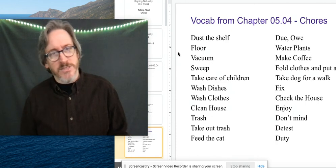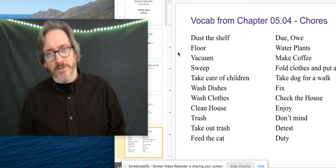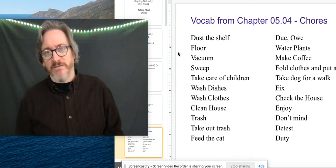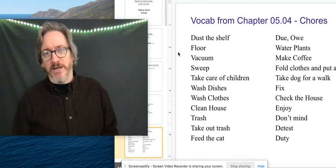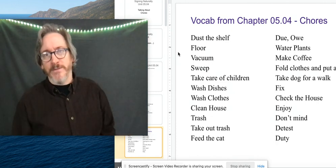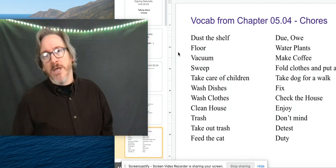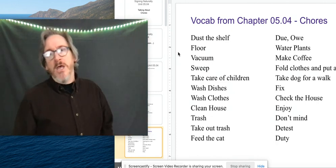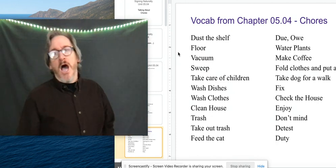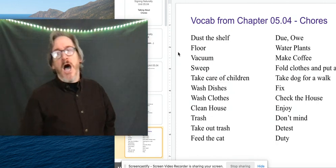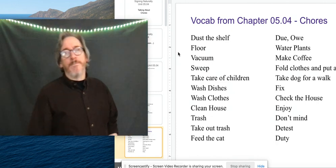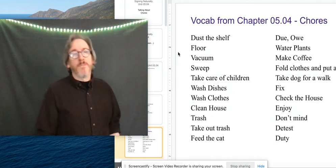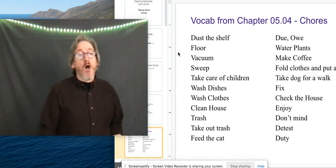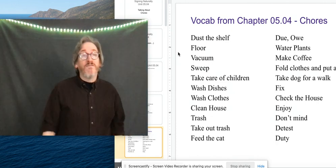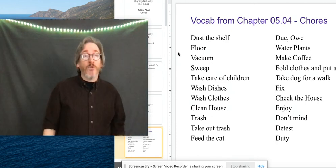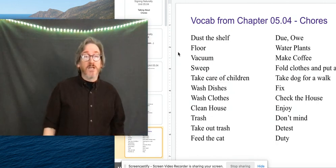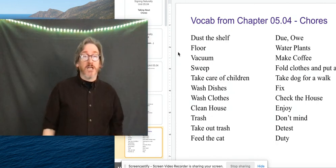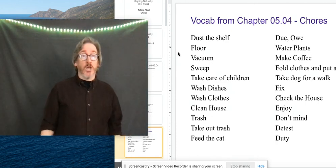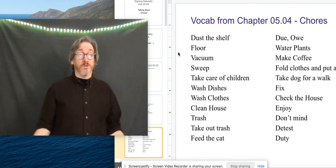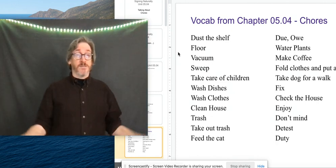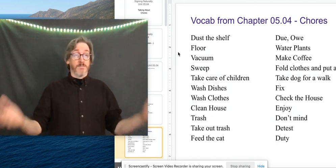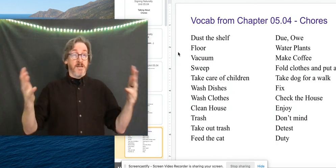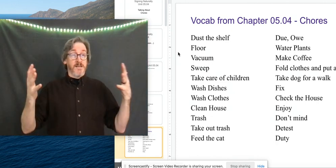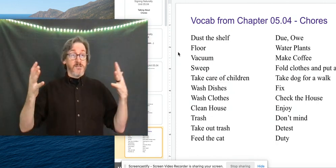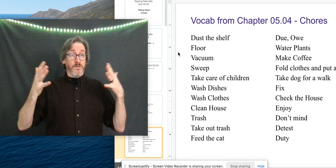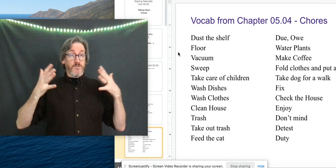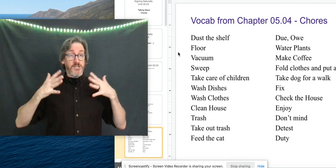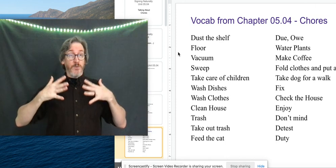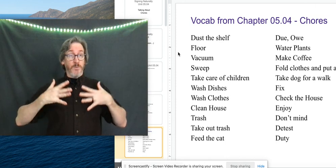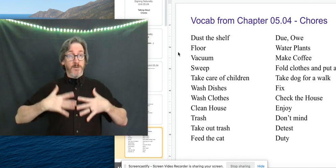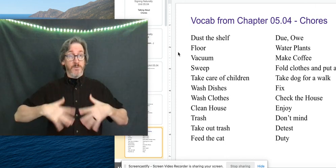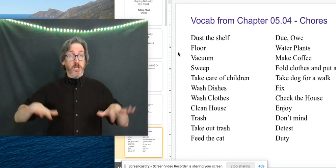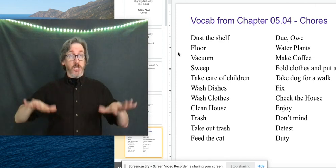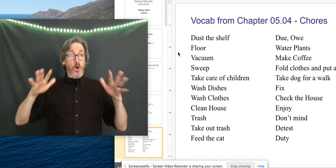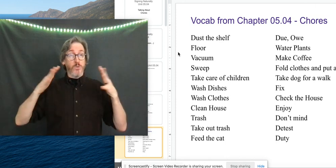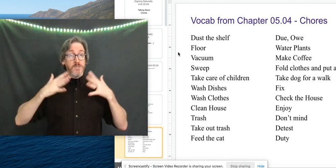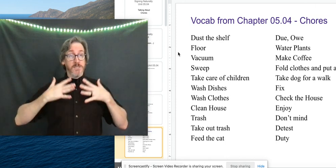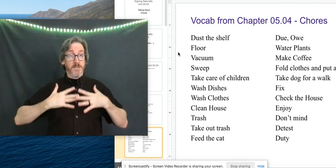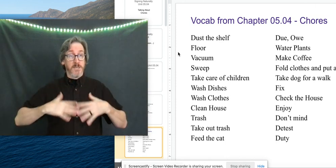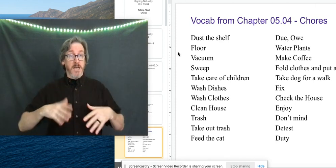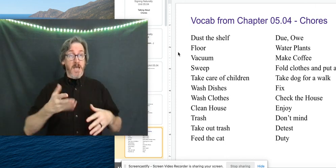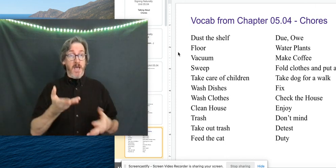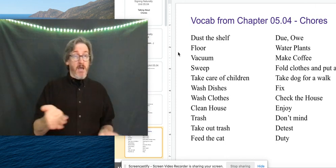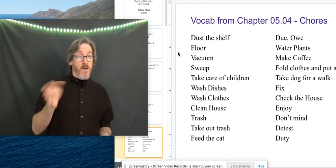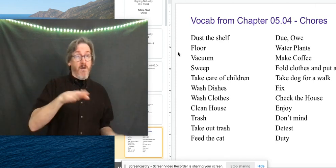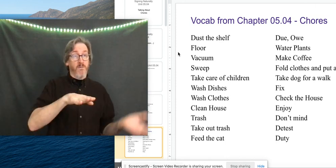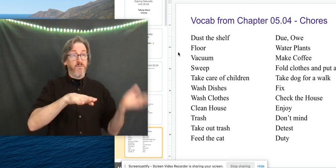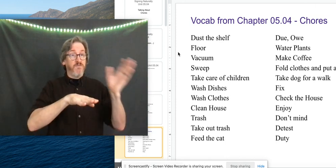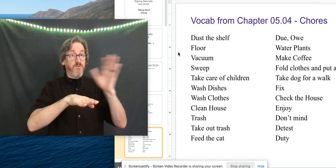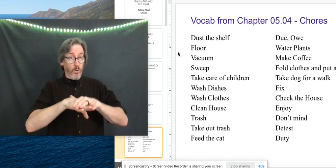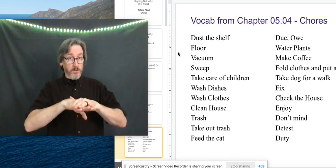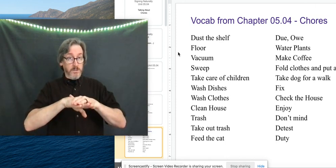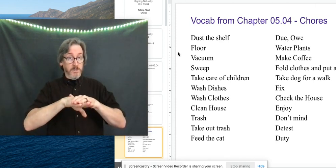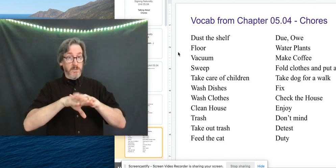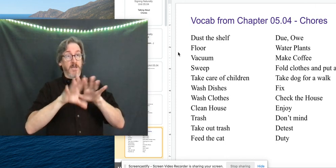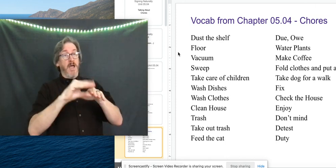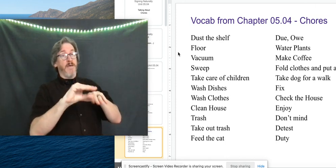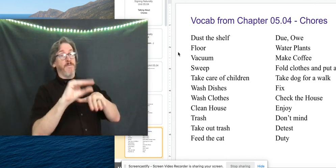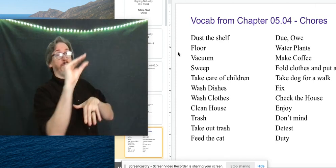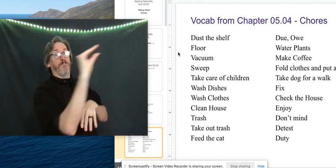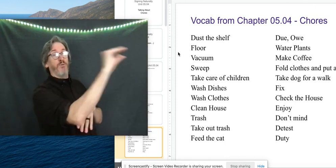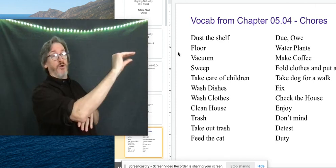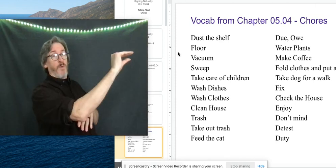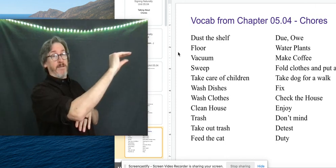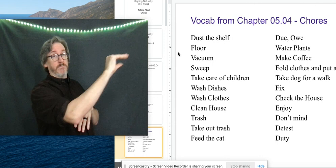I'm so not funny. Fold clothes. So the first thing you would want to do is close fold,